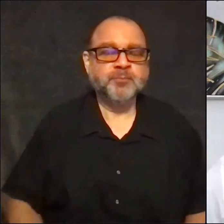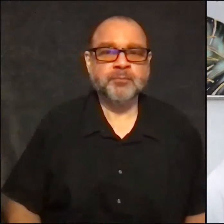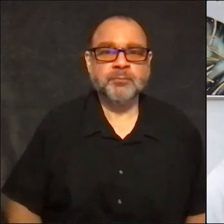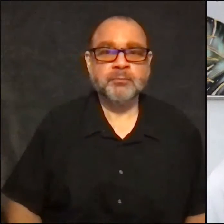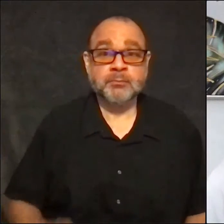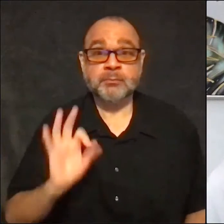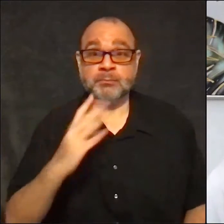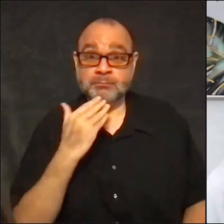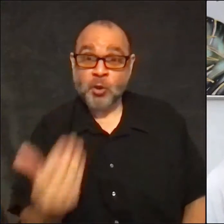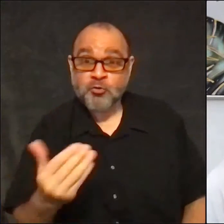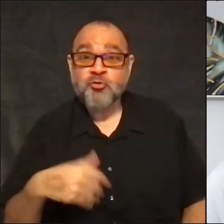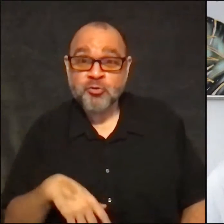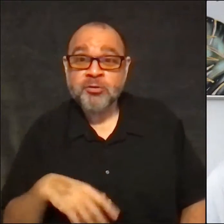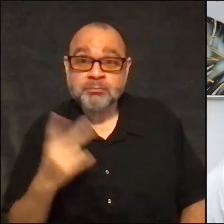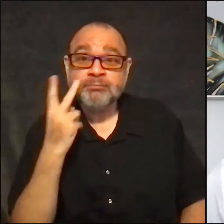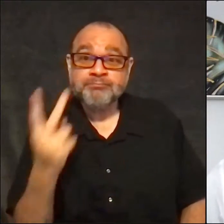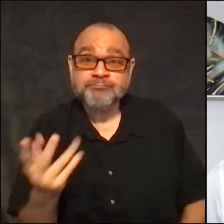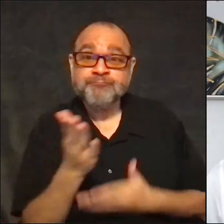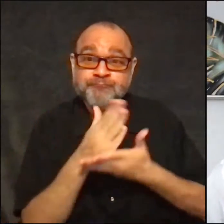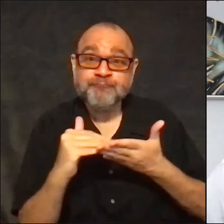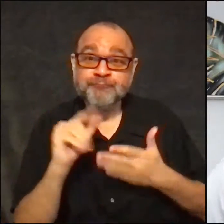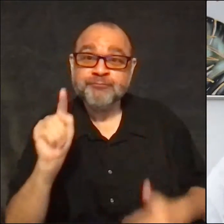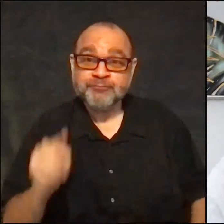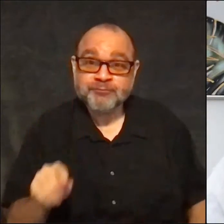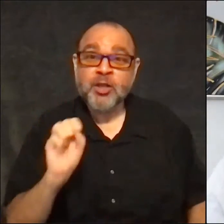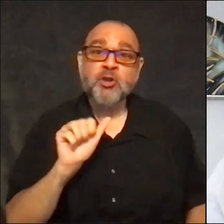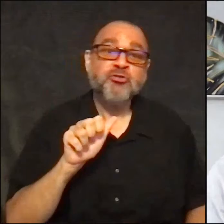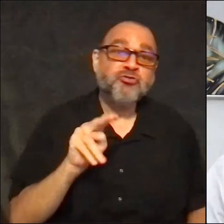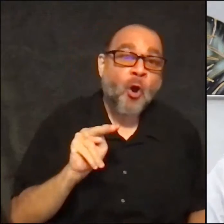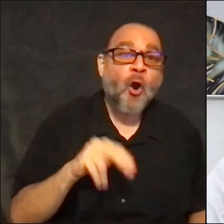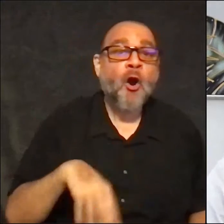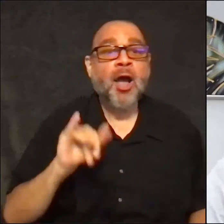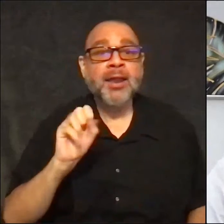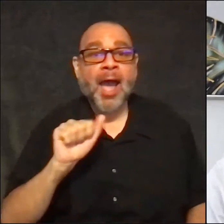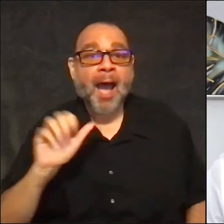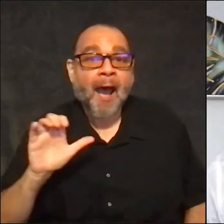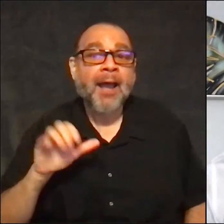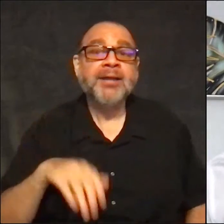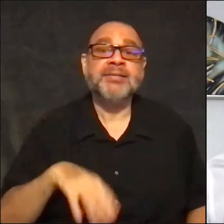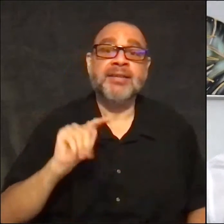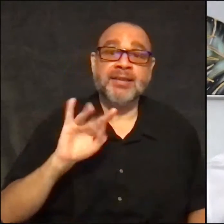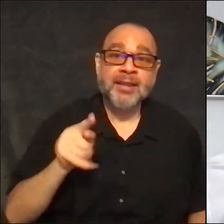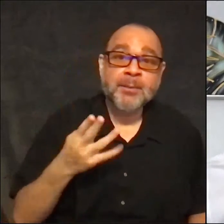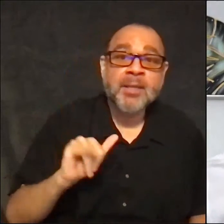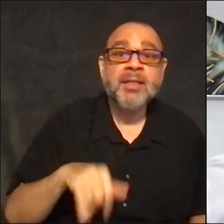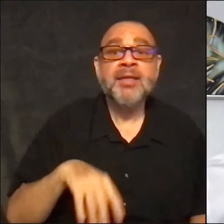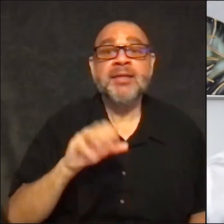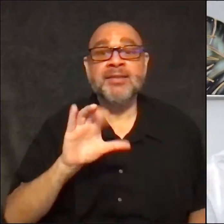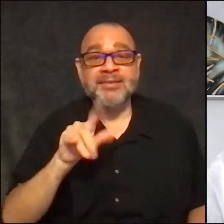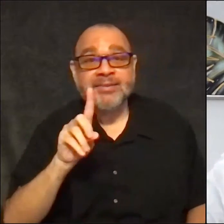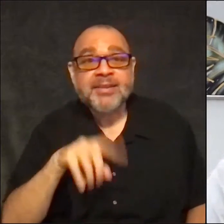Good. I'm seeing the I haves come through. Sean, Isaac, Timothy, the I have, Sid, Ramon,